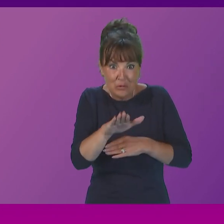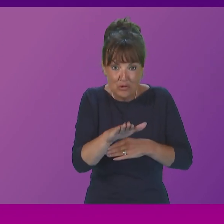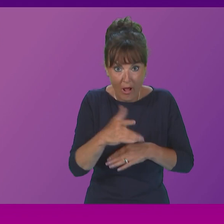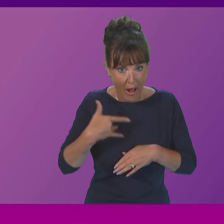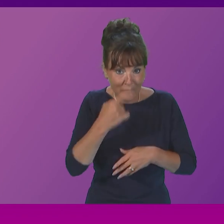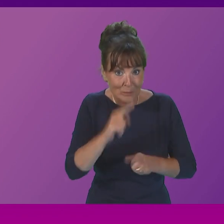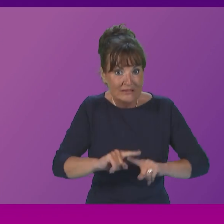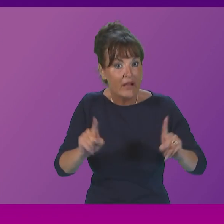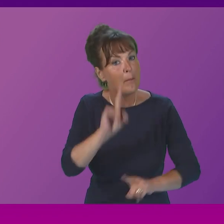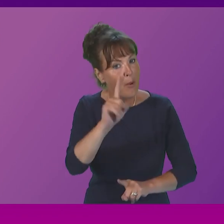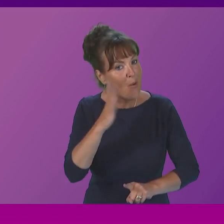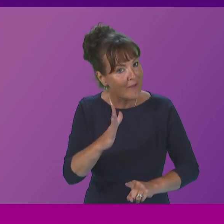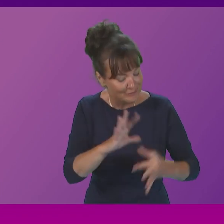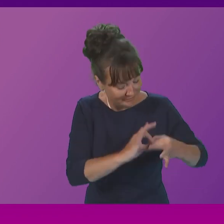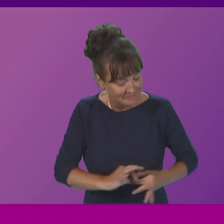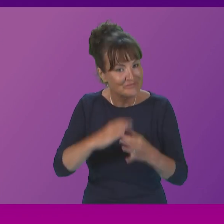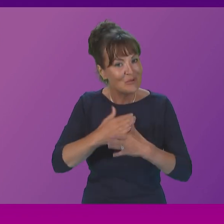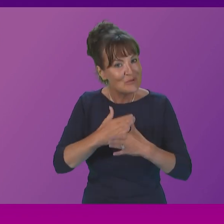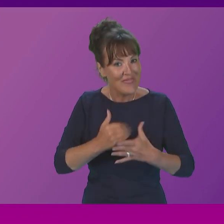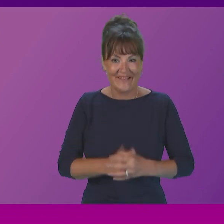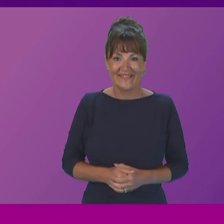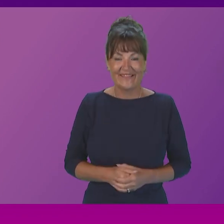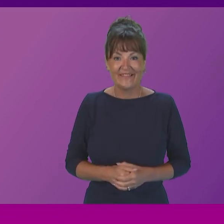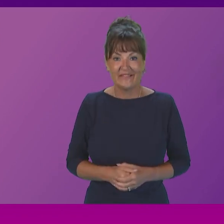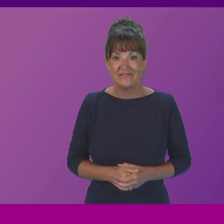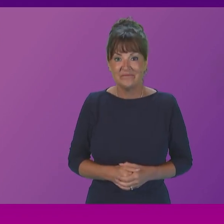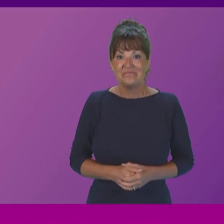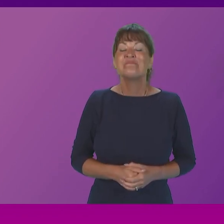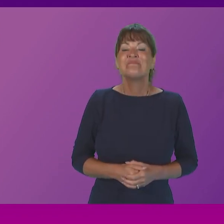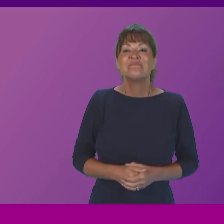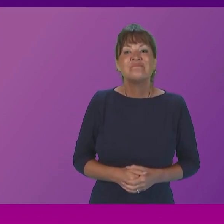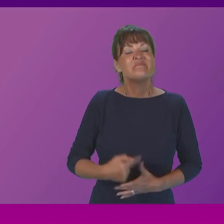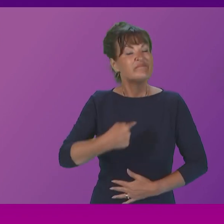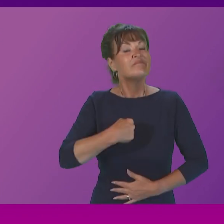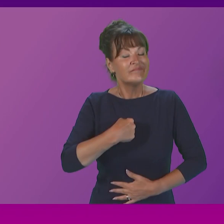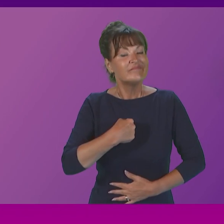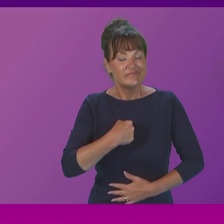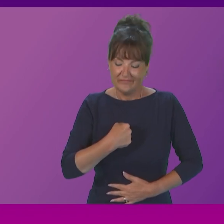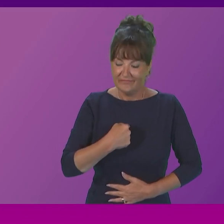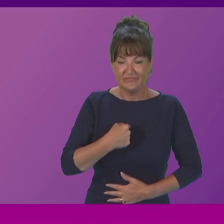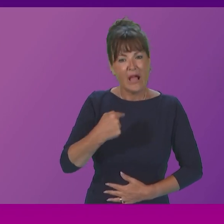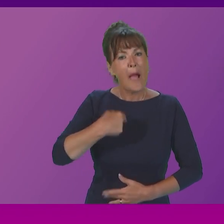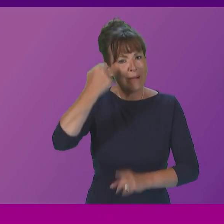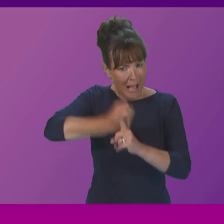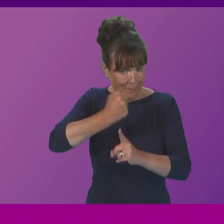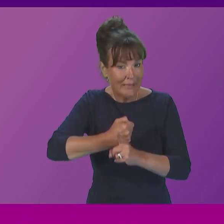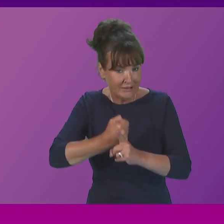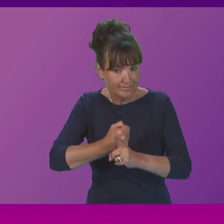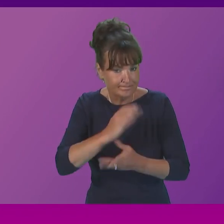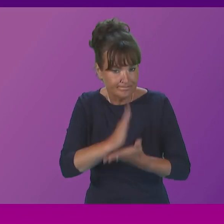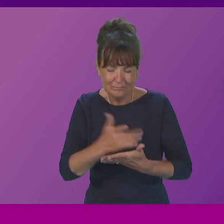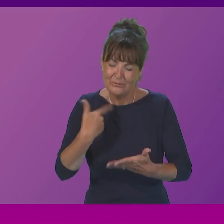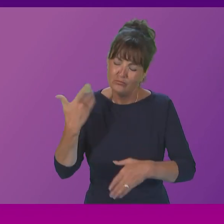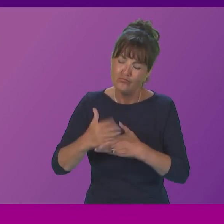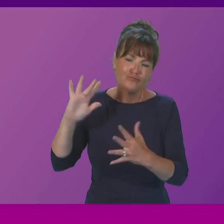we work together towards that common goal. So, as has been introduced, I am a campaigner and I have been working for a